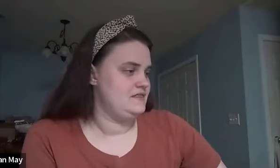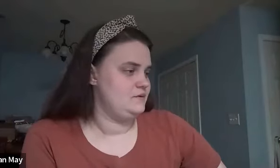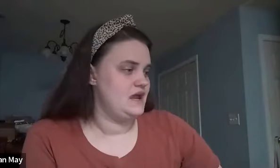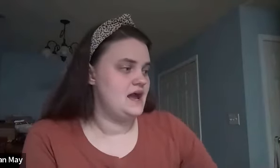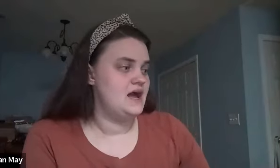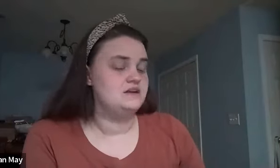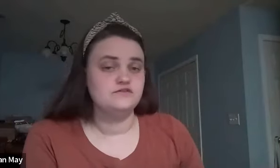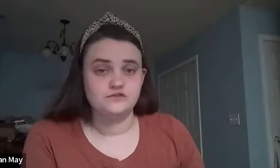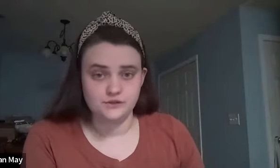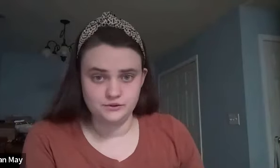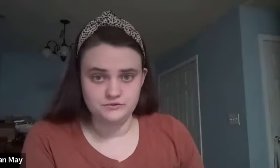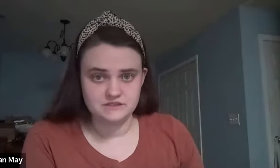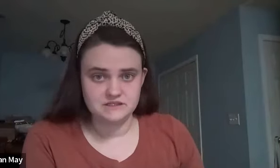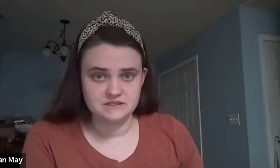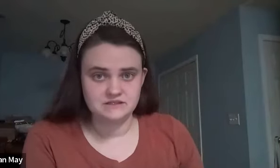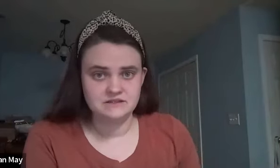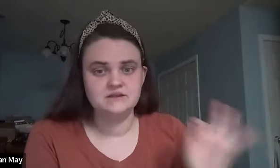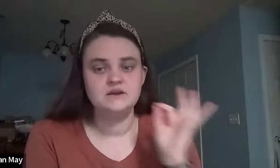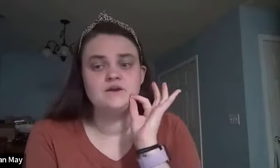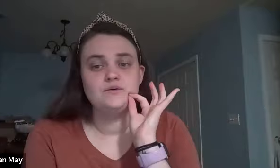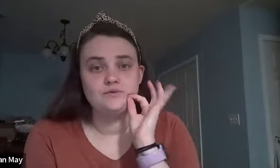Then we had fruit.